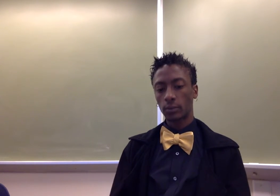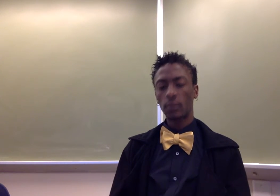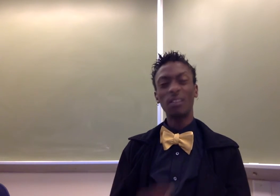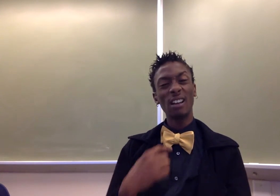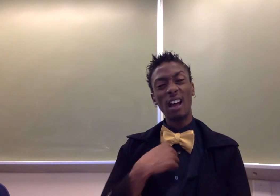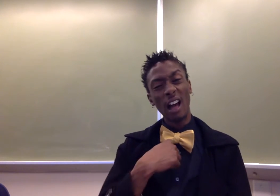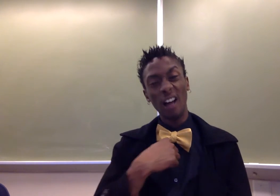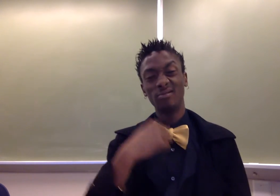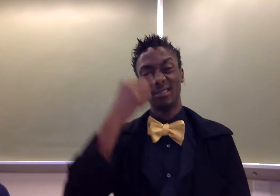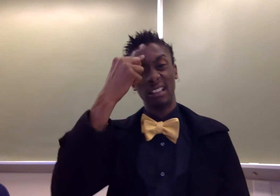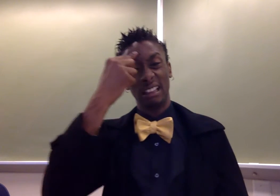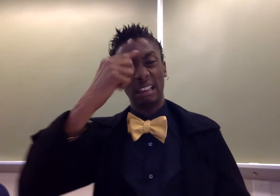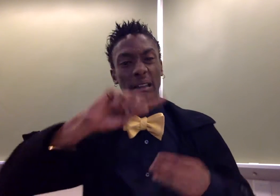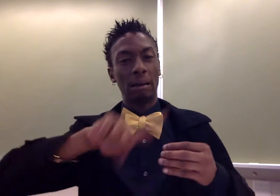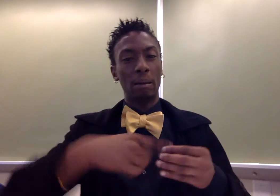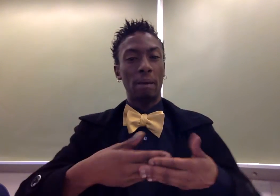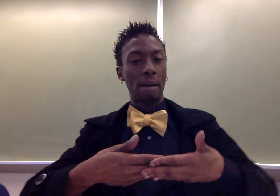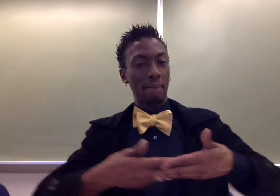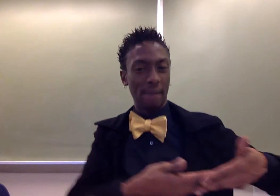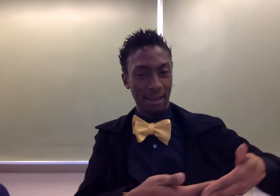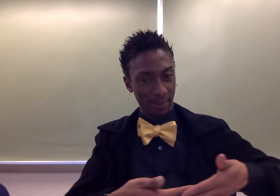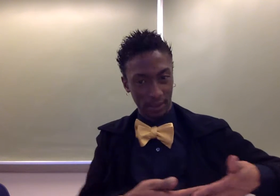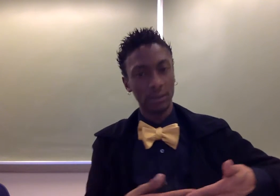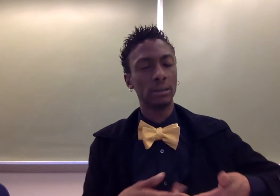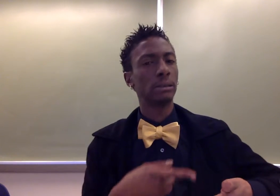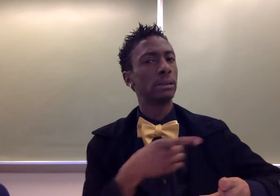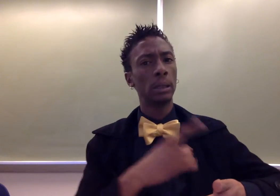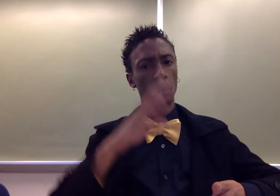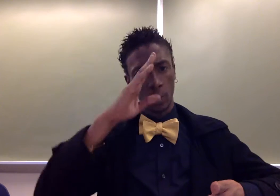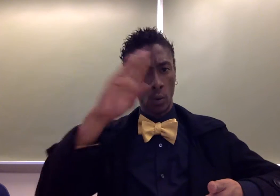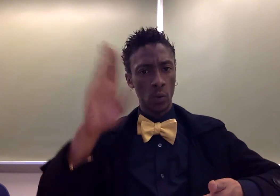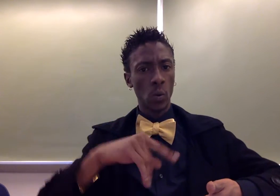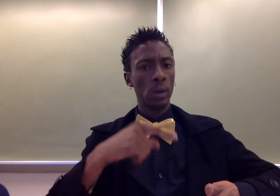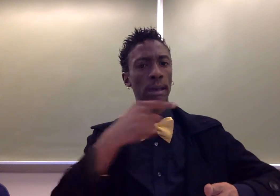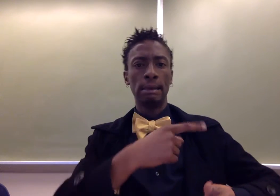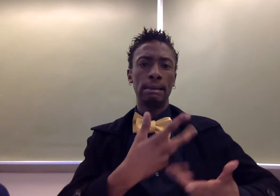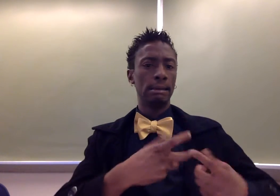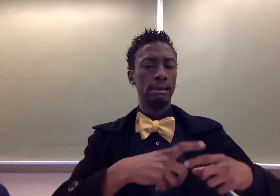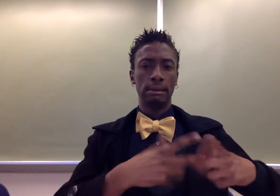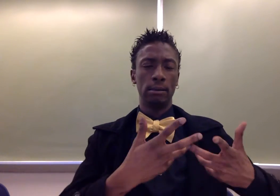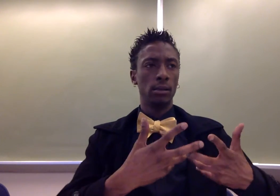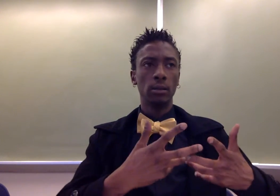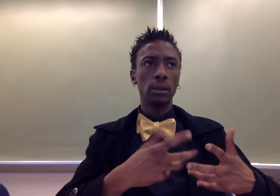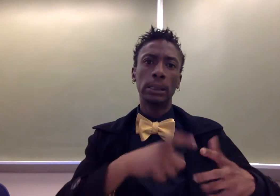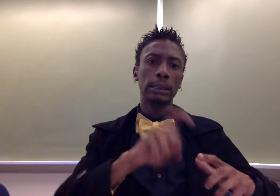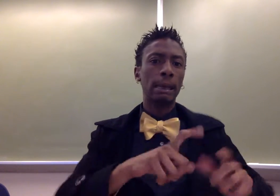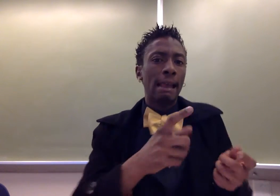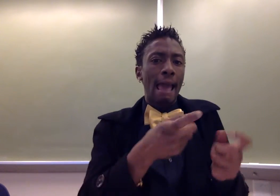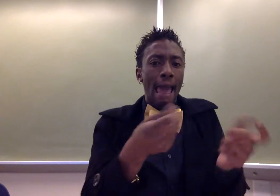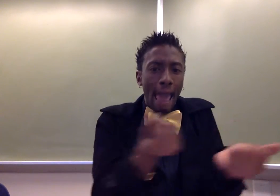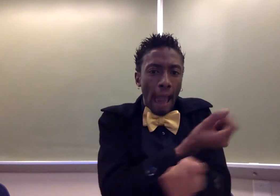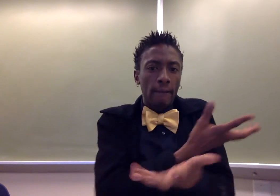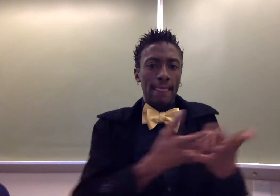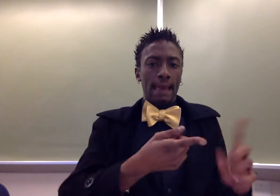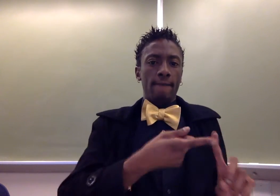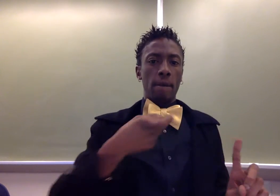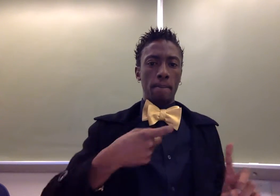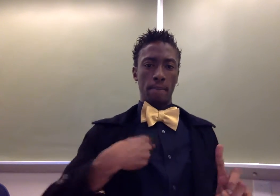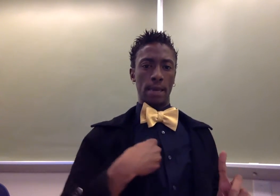these babies are totally dependent upon what I feed them and what I give them to drink for their life. And if you